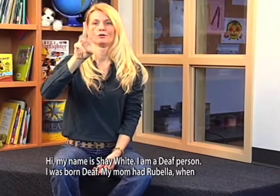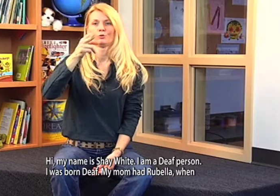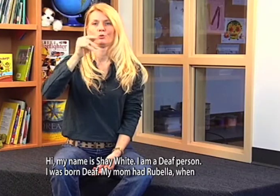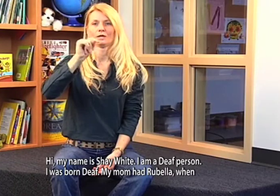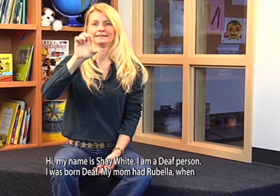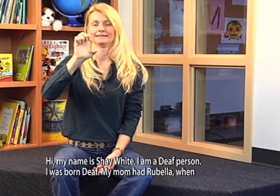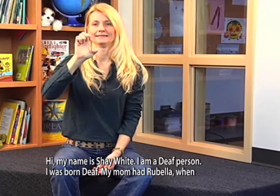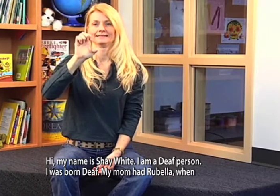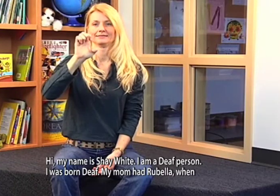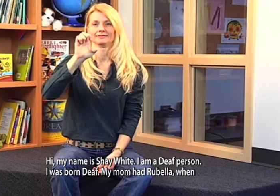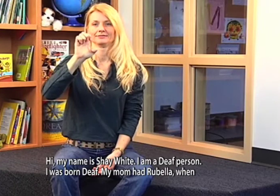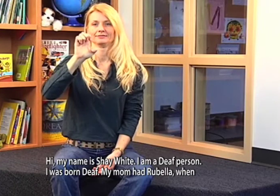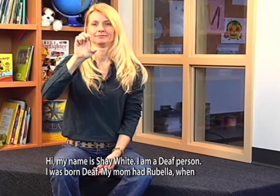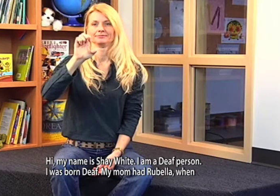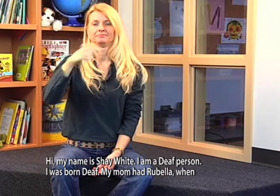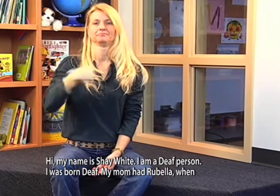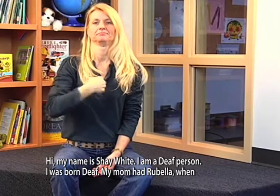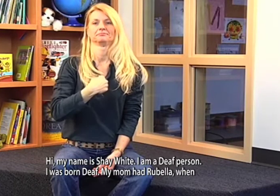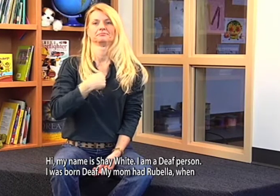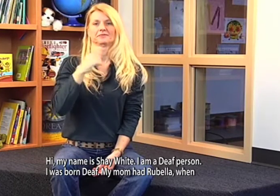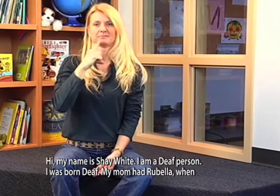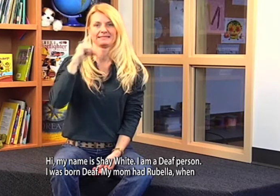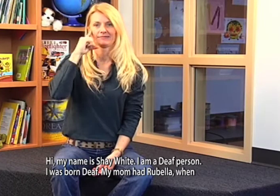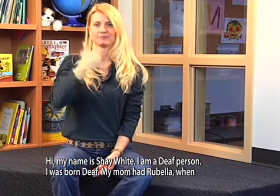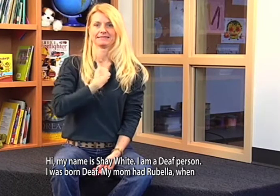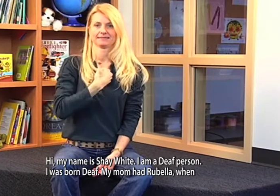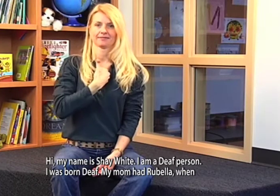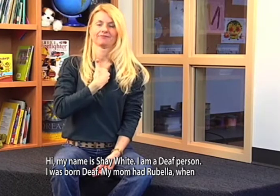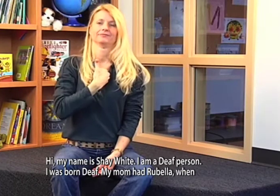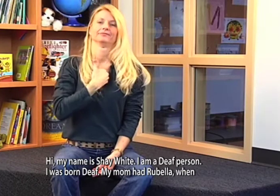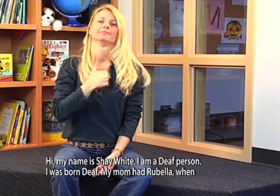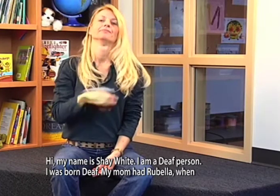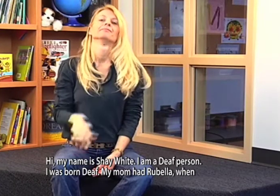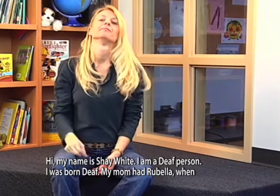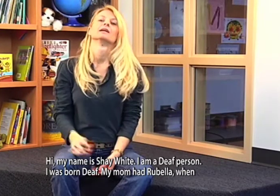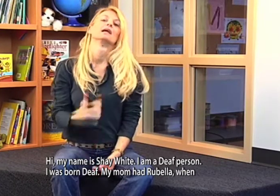Hi, my name is Shay White. I am a deaf person.